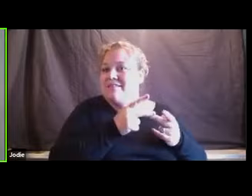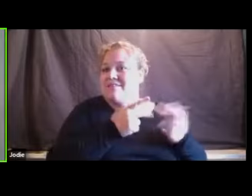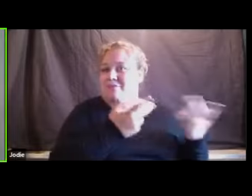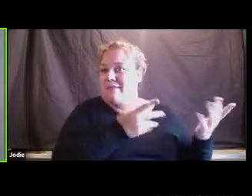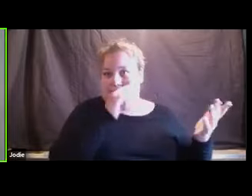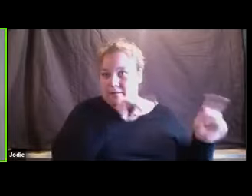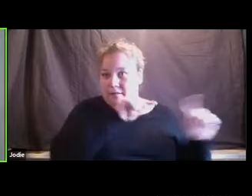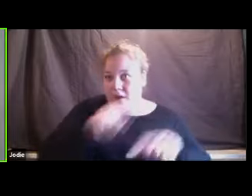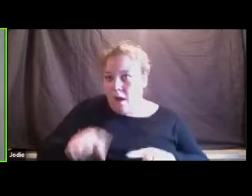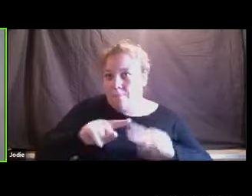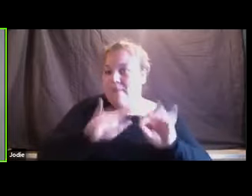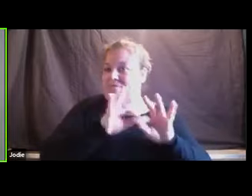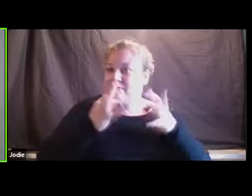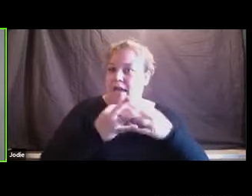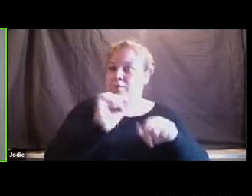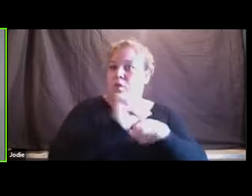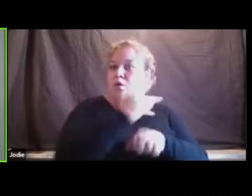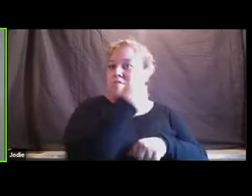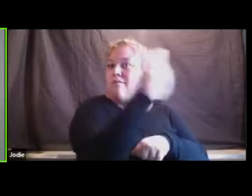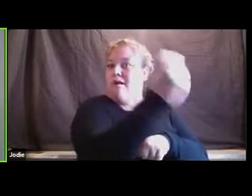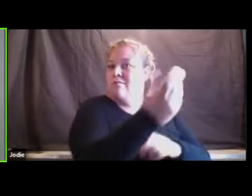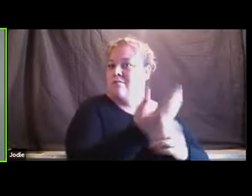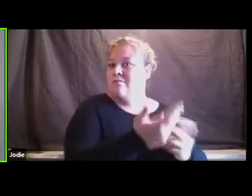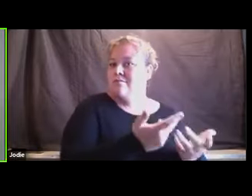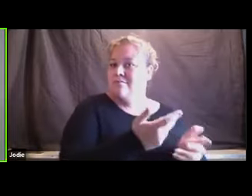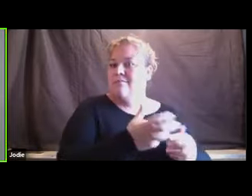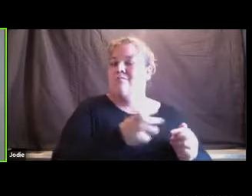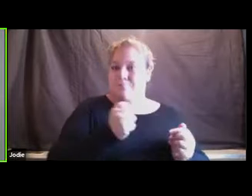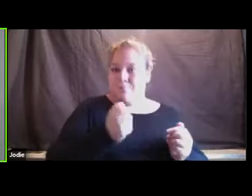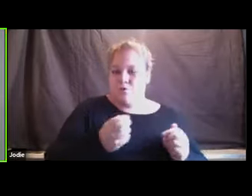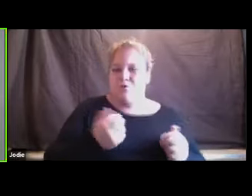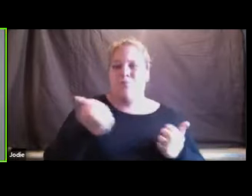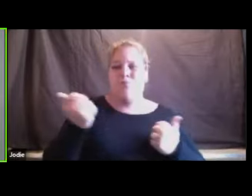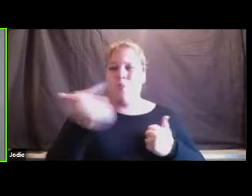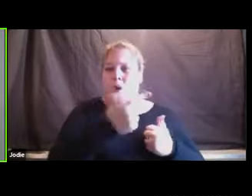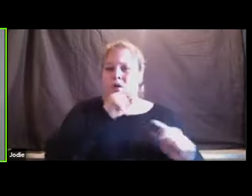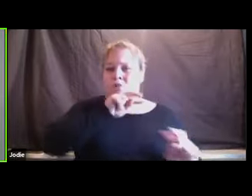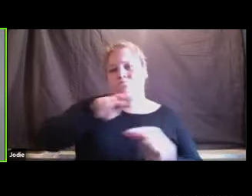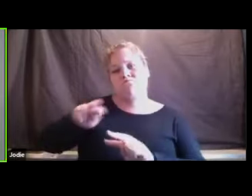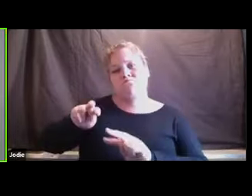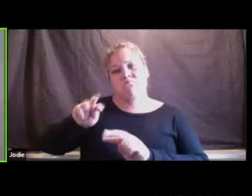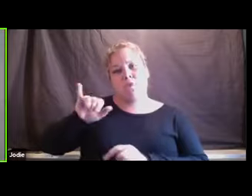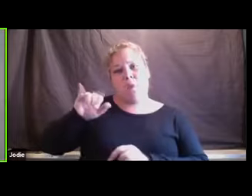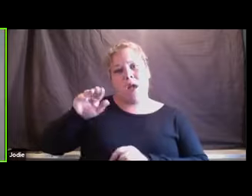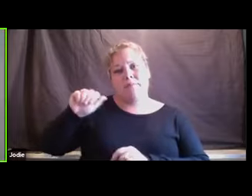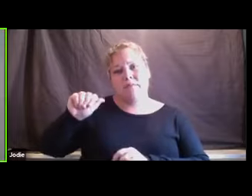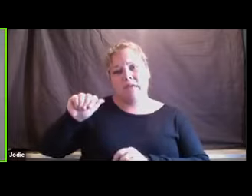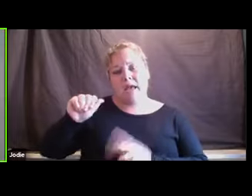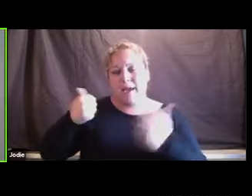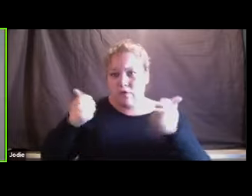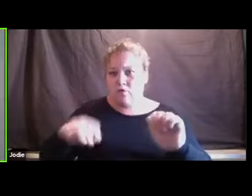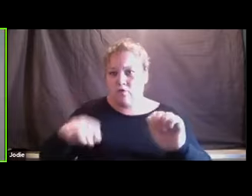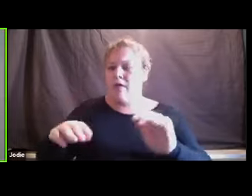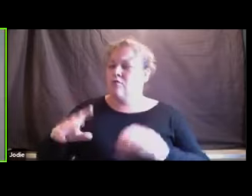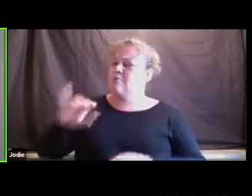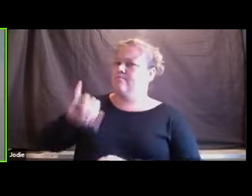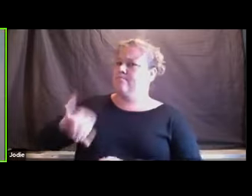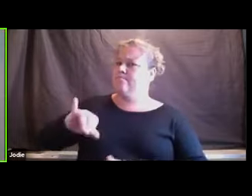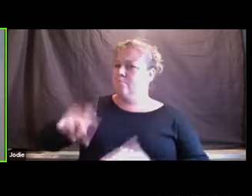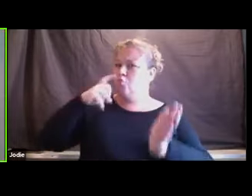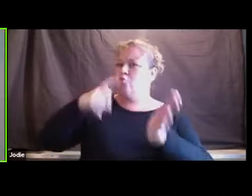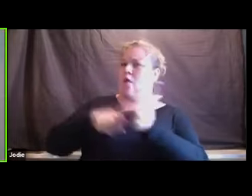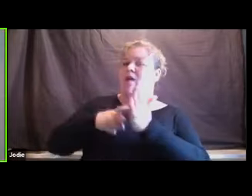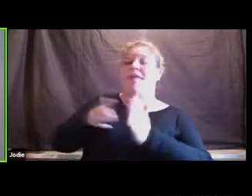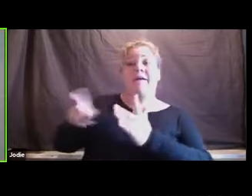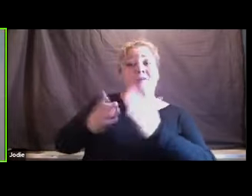really think that we should all look at the Y and recognize how transparent they're being, how